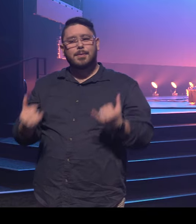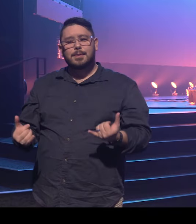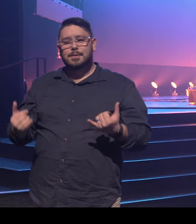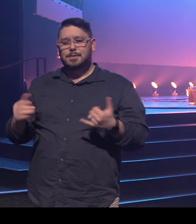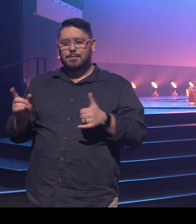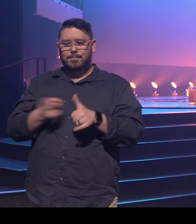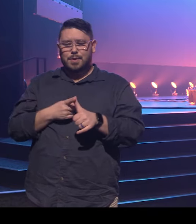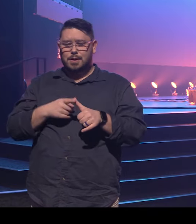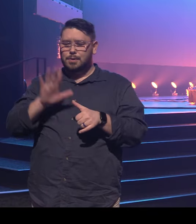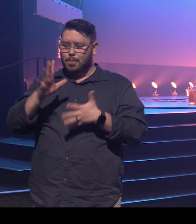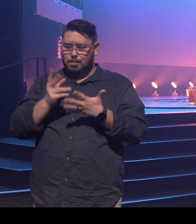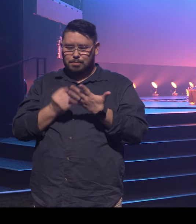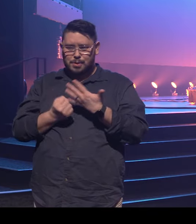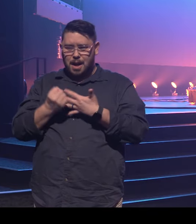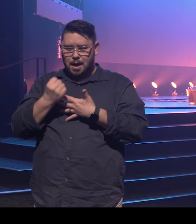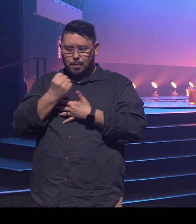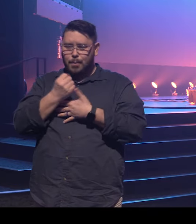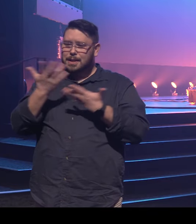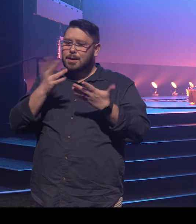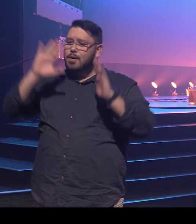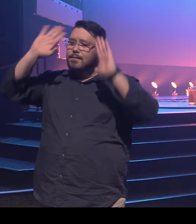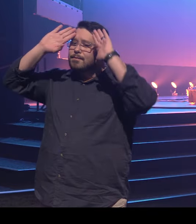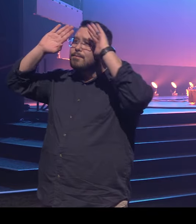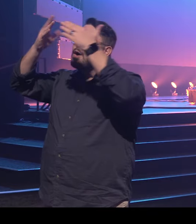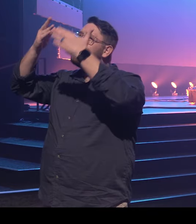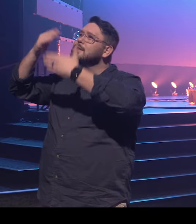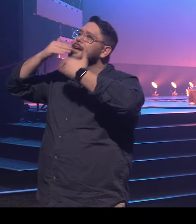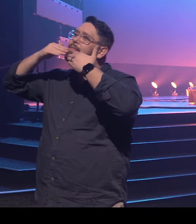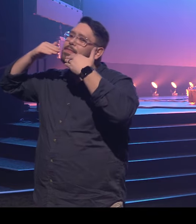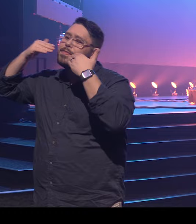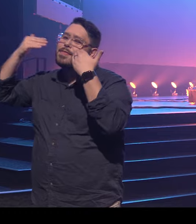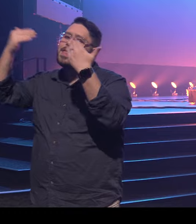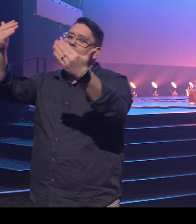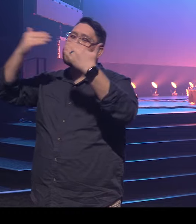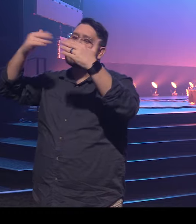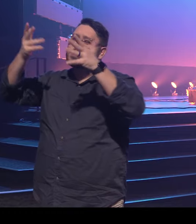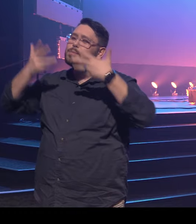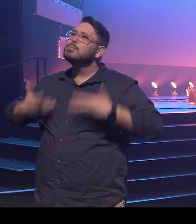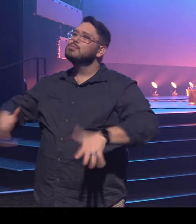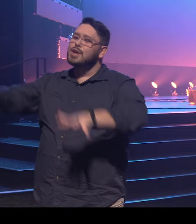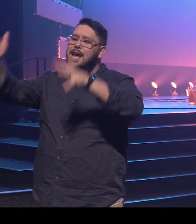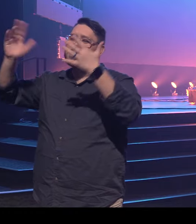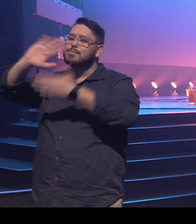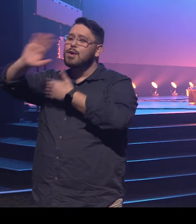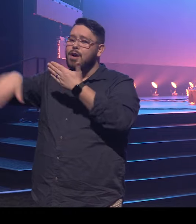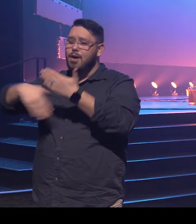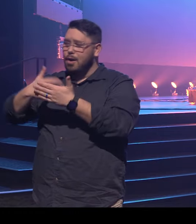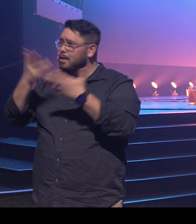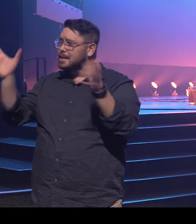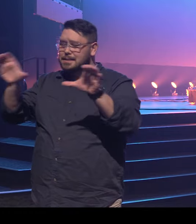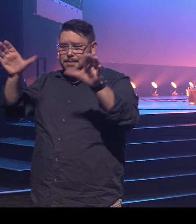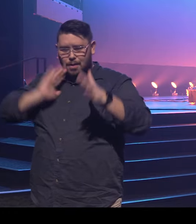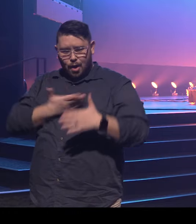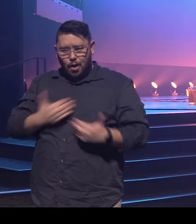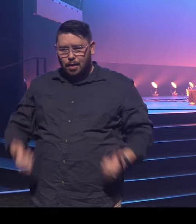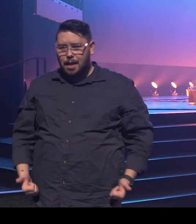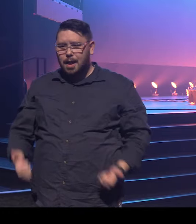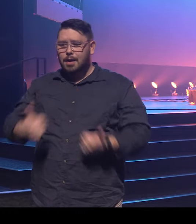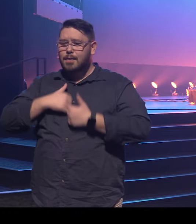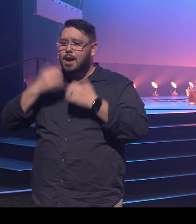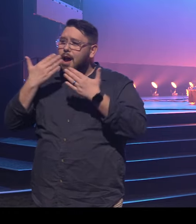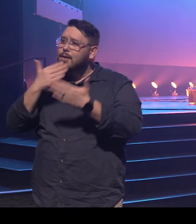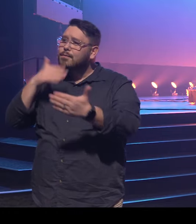first tonight, that we just give thanks to God. We give thanks and praise to Him for everything in our lives, every good and perfect gift.